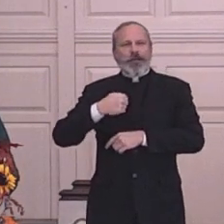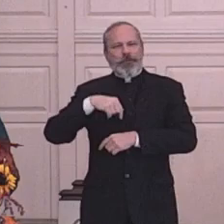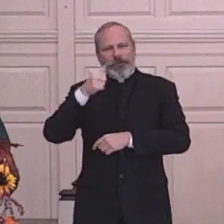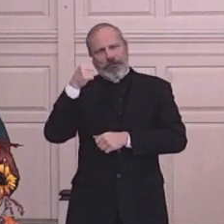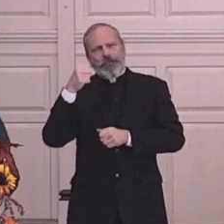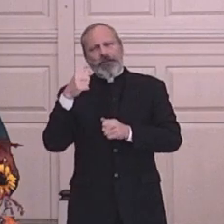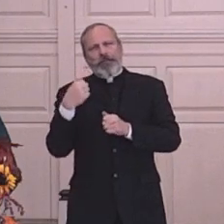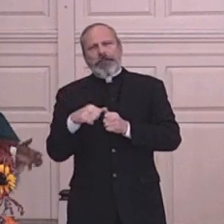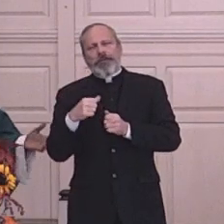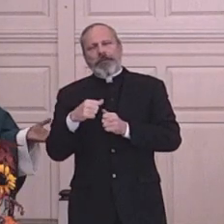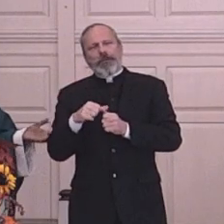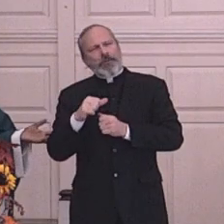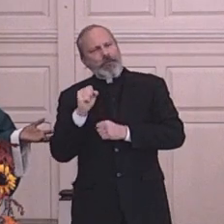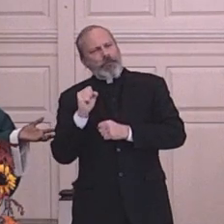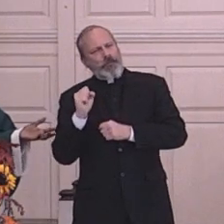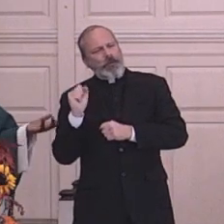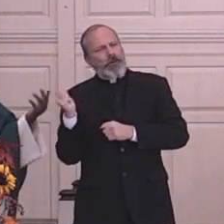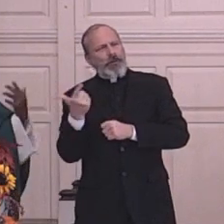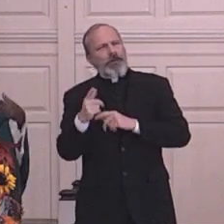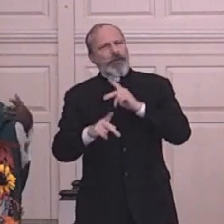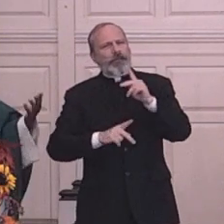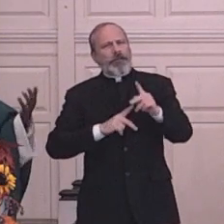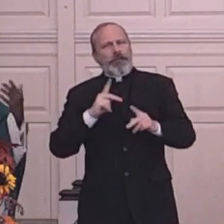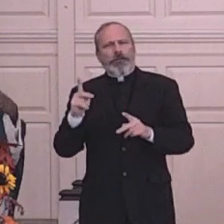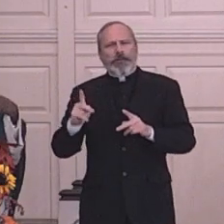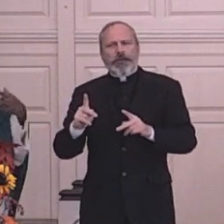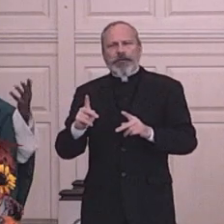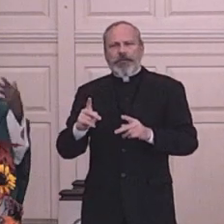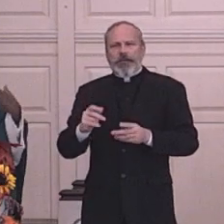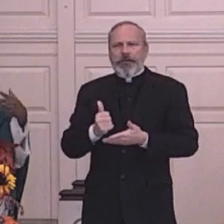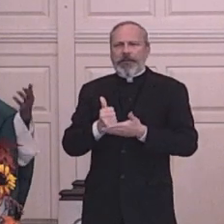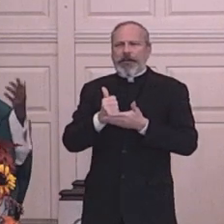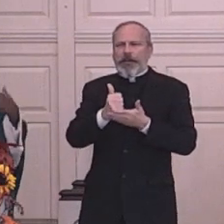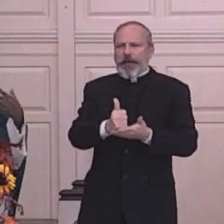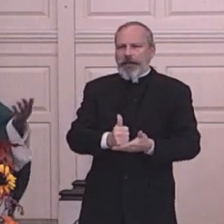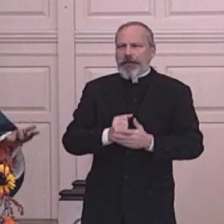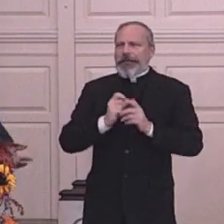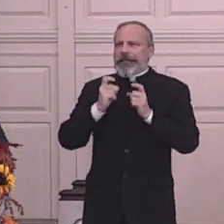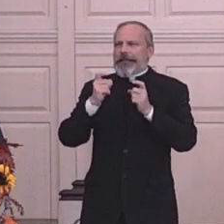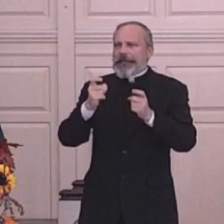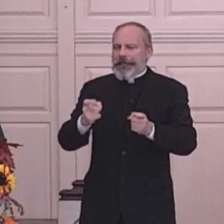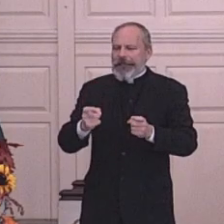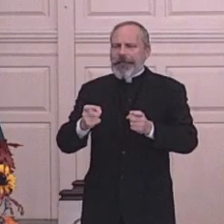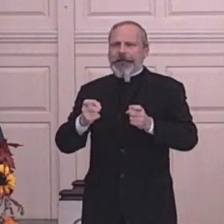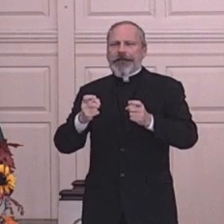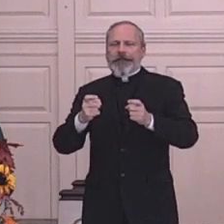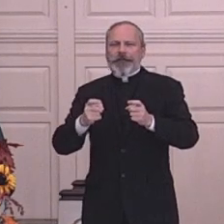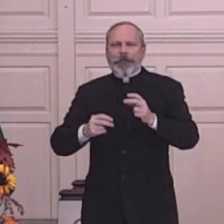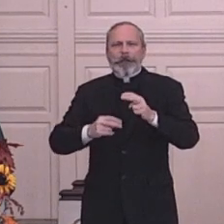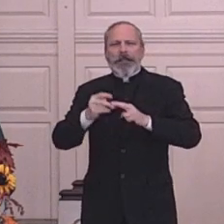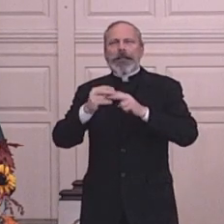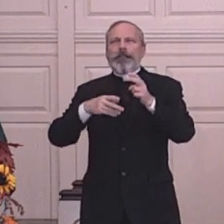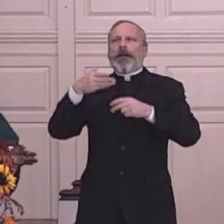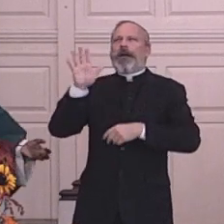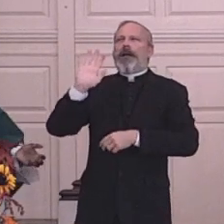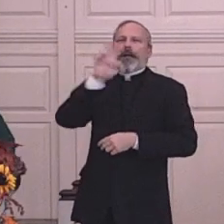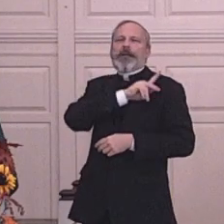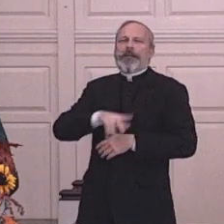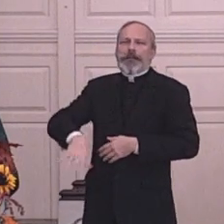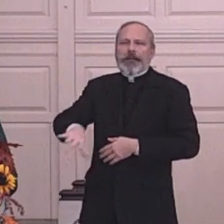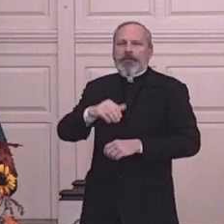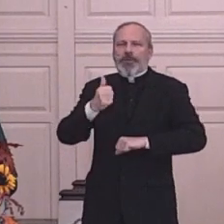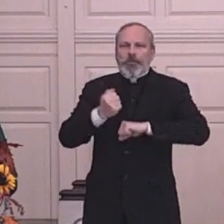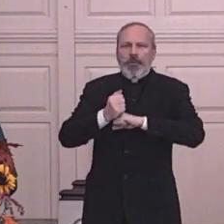memory all the people that contribute their talents, especially to building God's kingdom, supporting